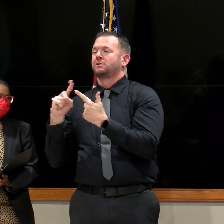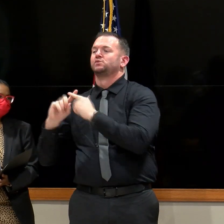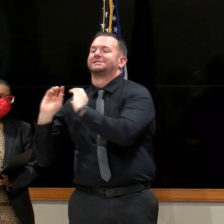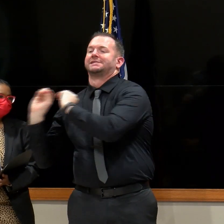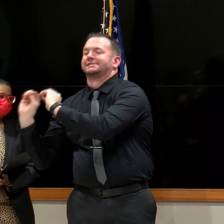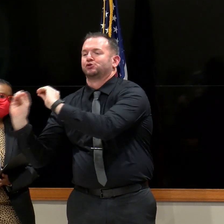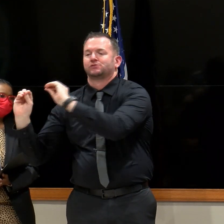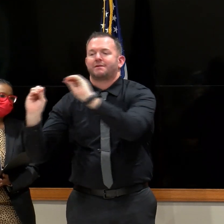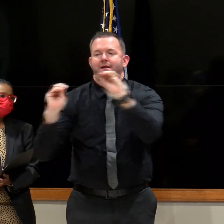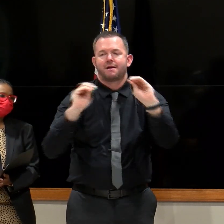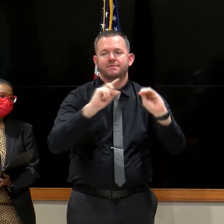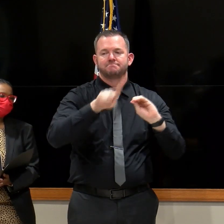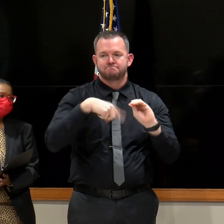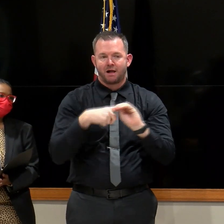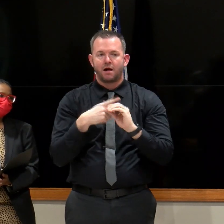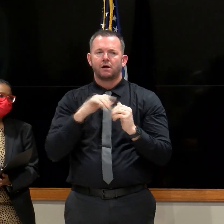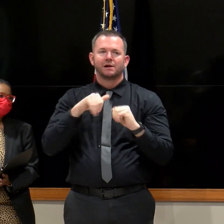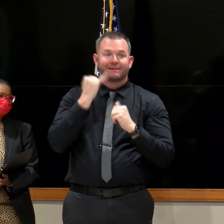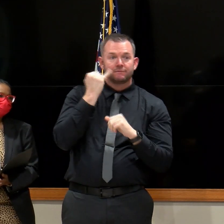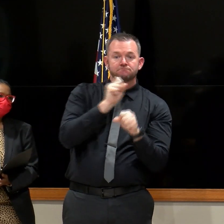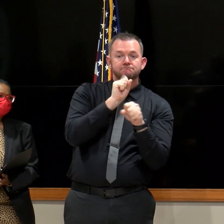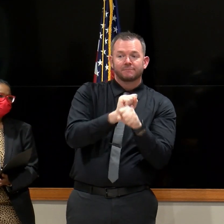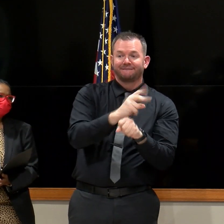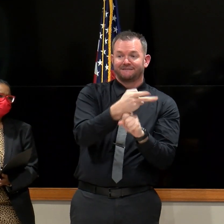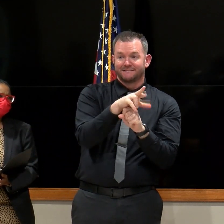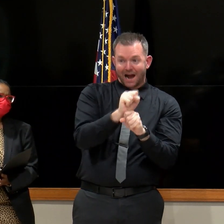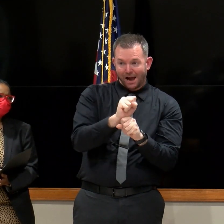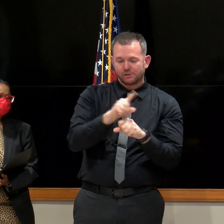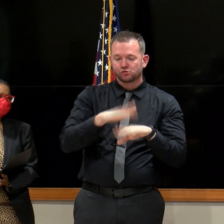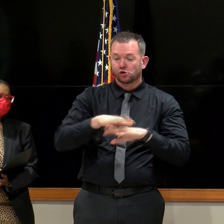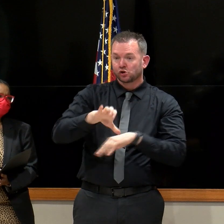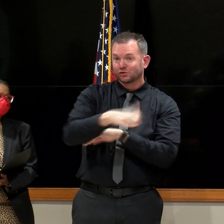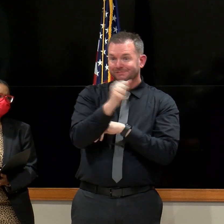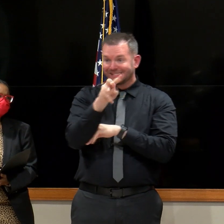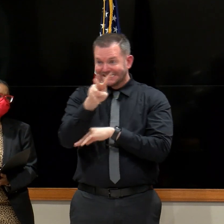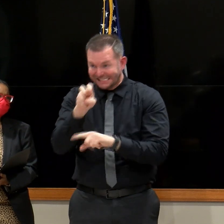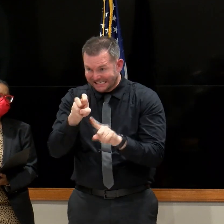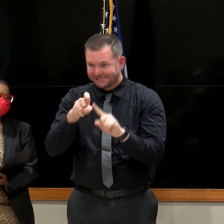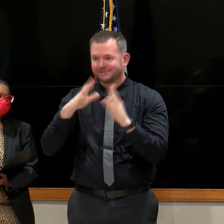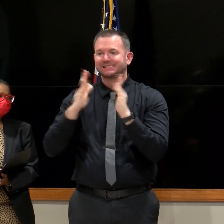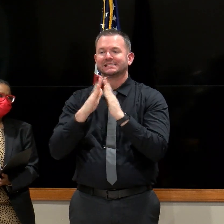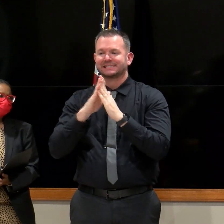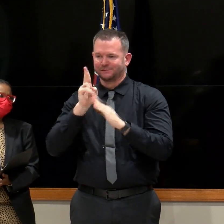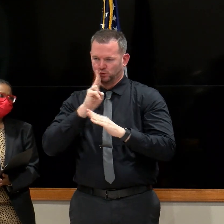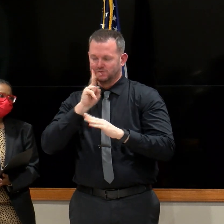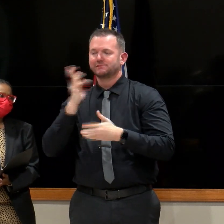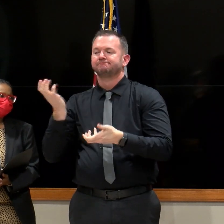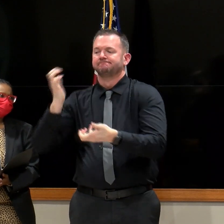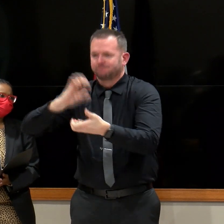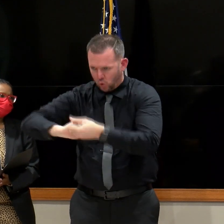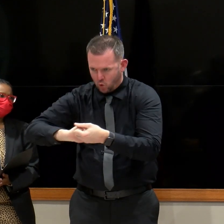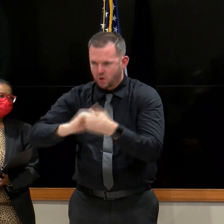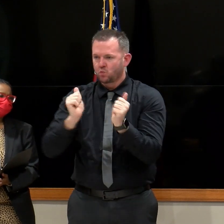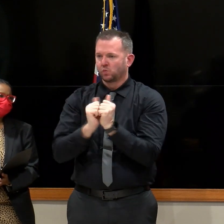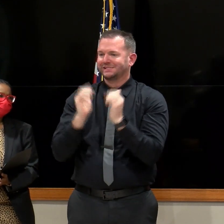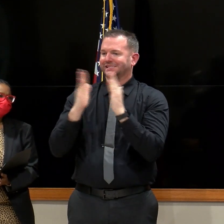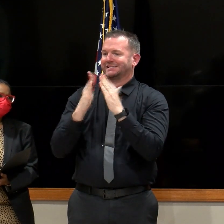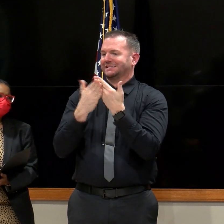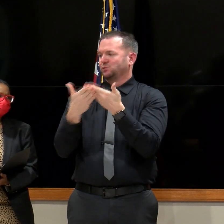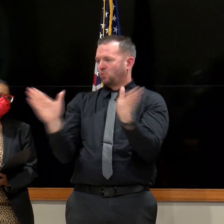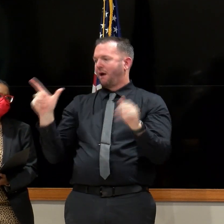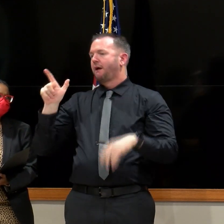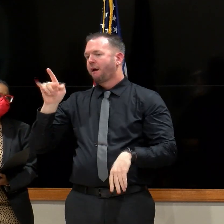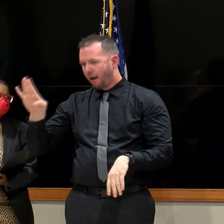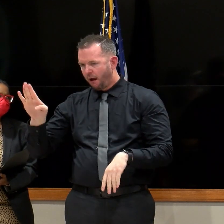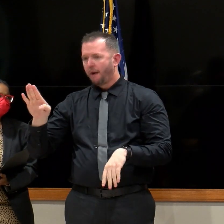from the virus. Tomorrow, Christmas Eve, the city of Houston is joining forces with the citywide club of clubs for the Christmas Eve